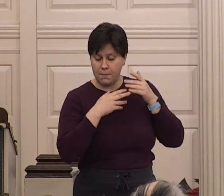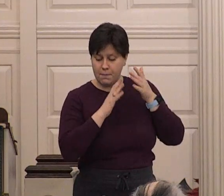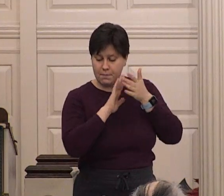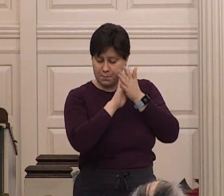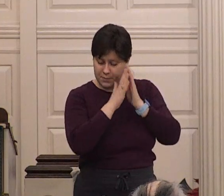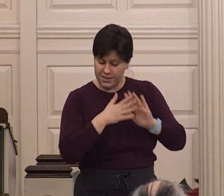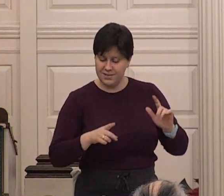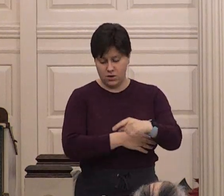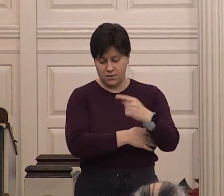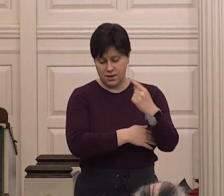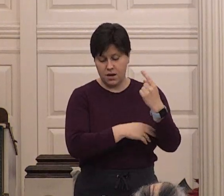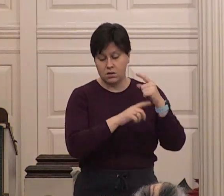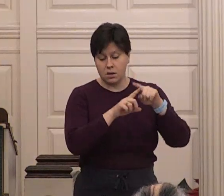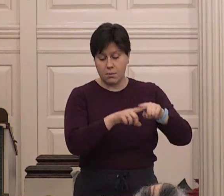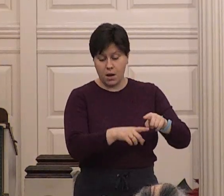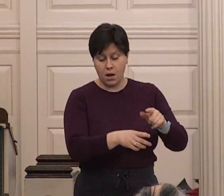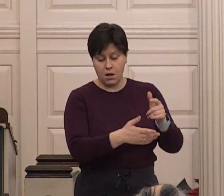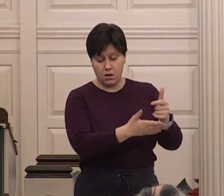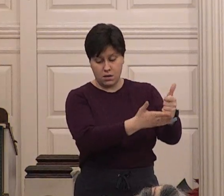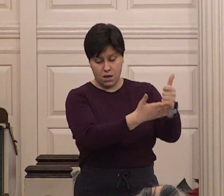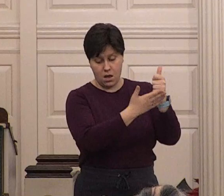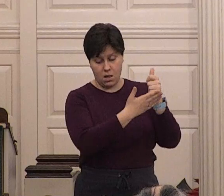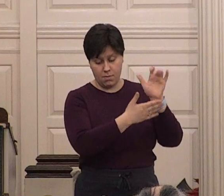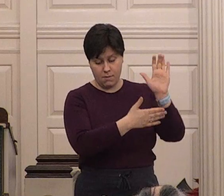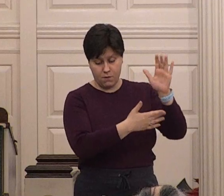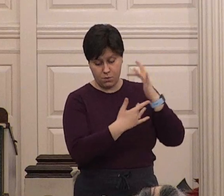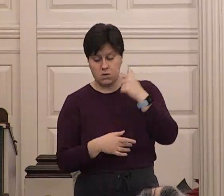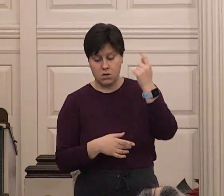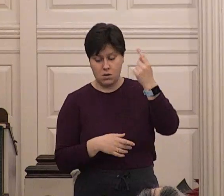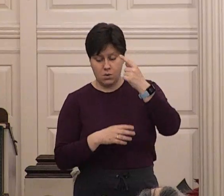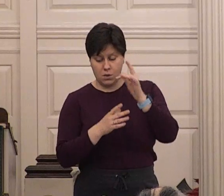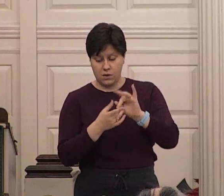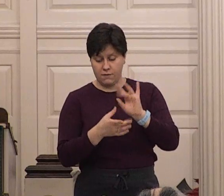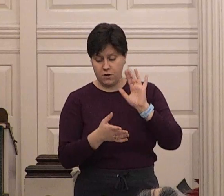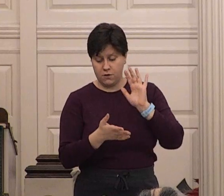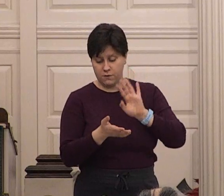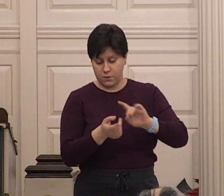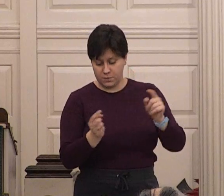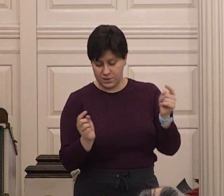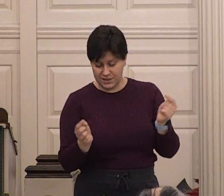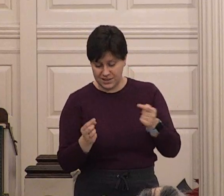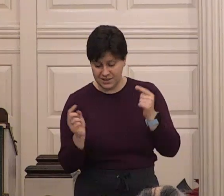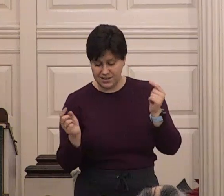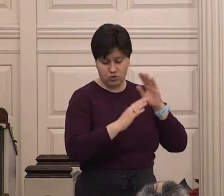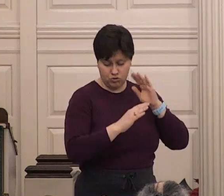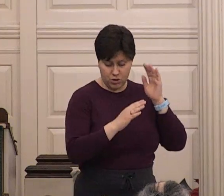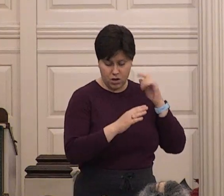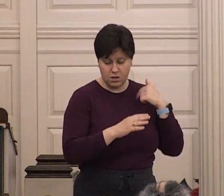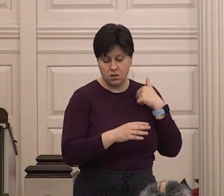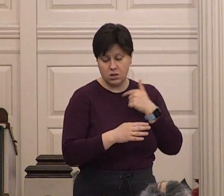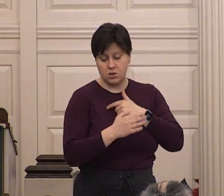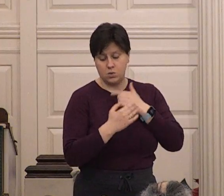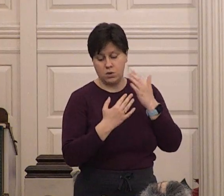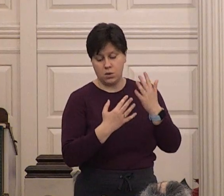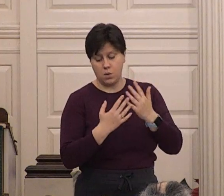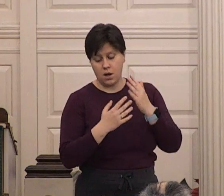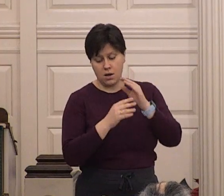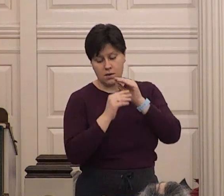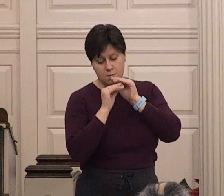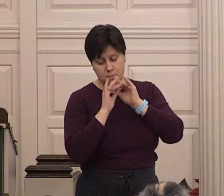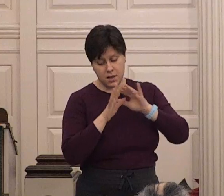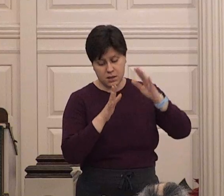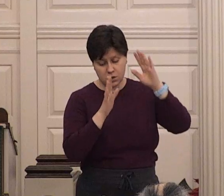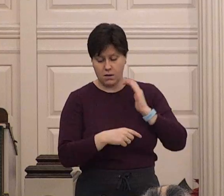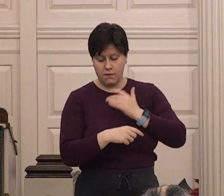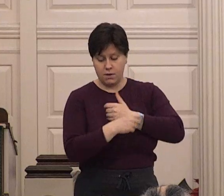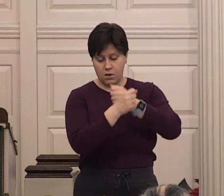of your mercy, we may be always free from sin and safe from all distress, as we await the blessed hope and